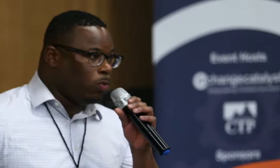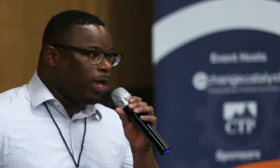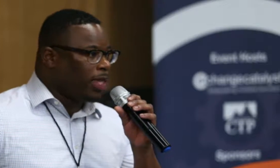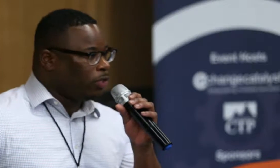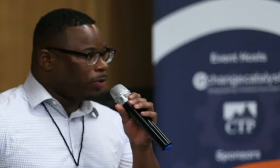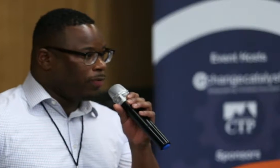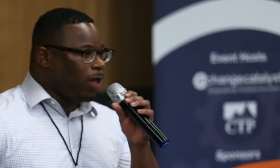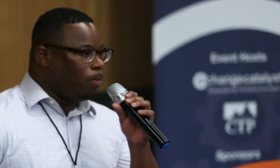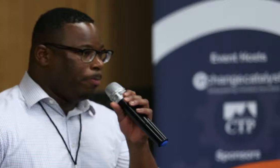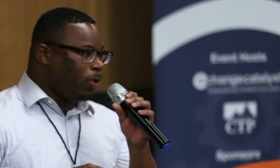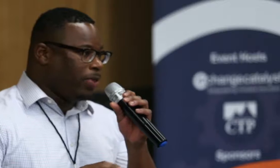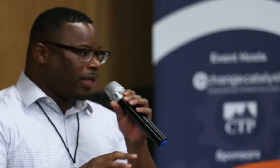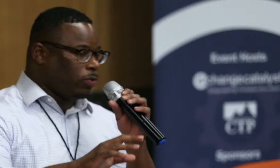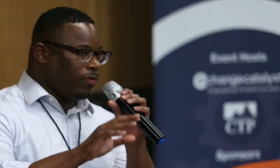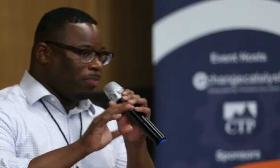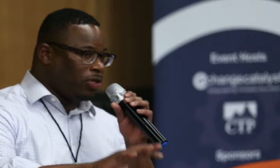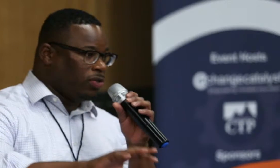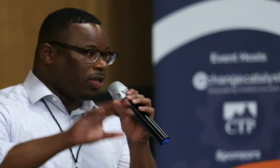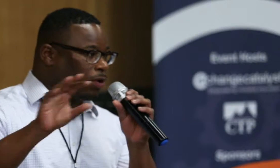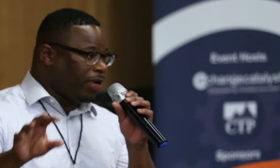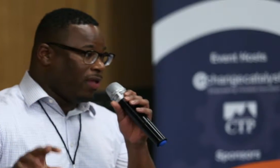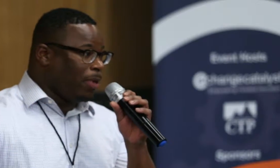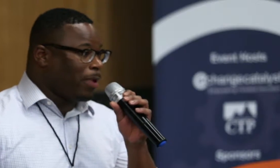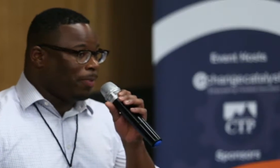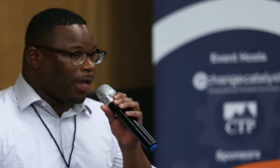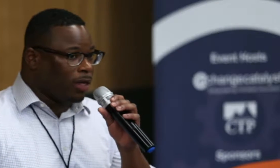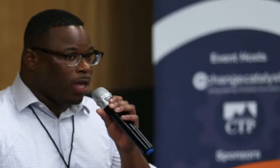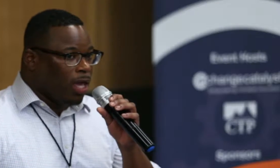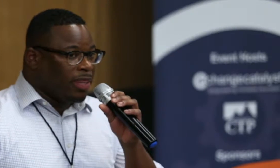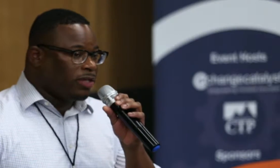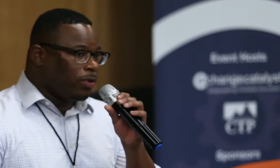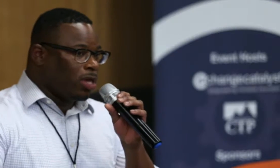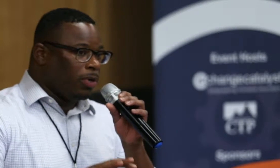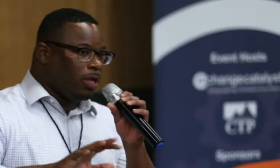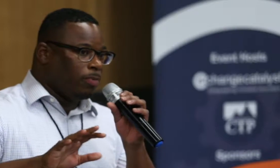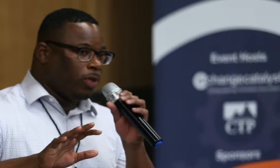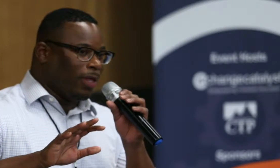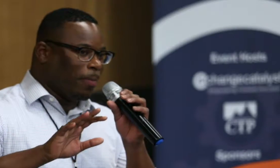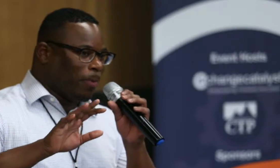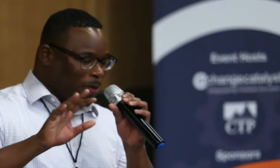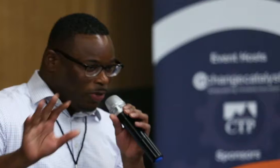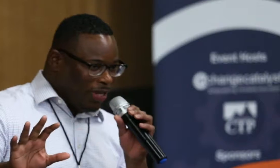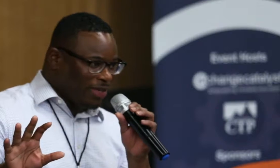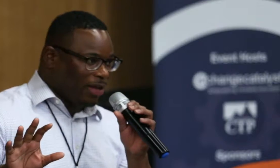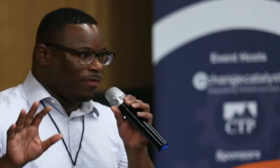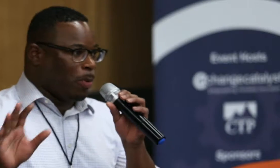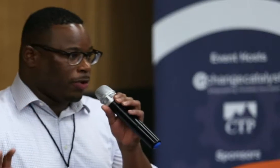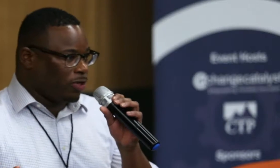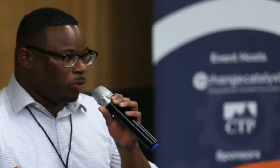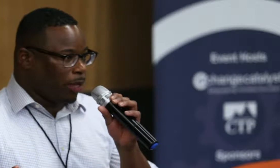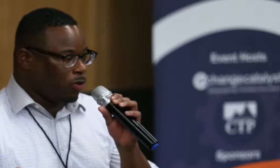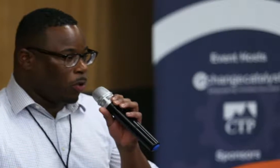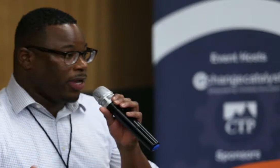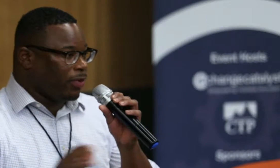partners who can sort of help build that sort of admissions and career development pipeline. That's on the community side of